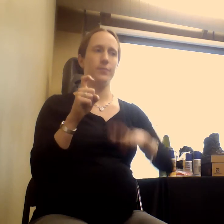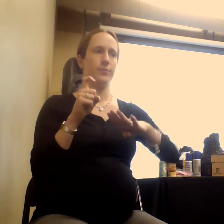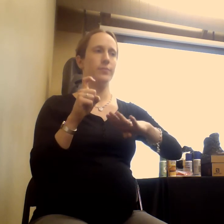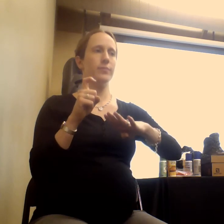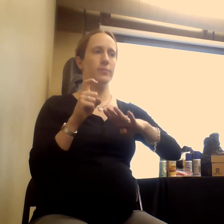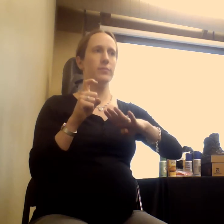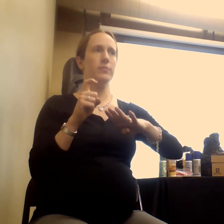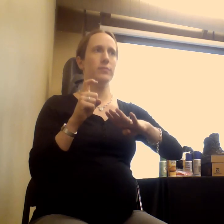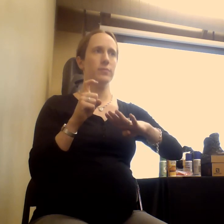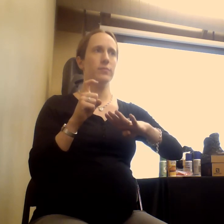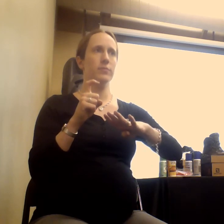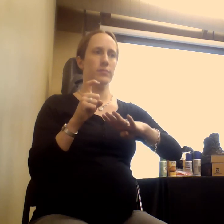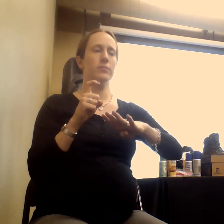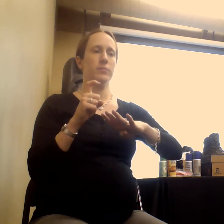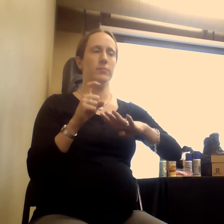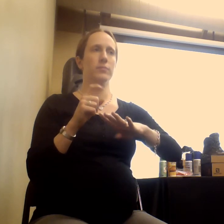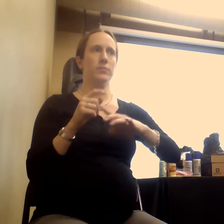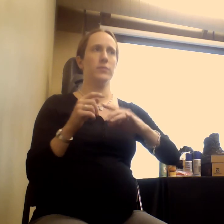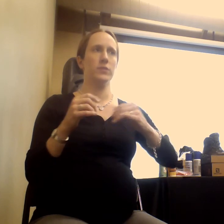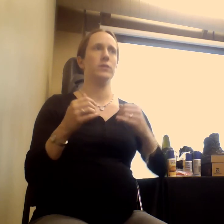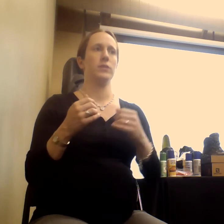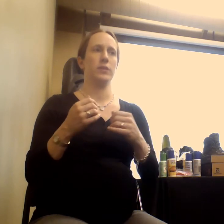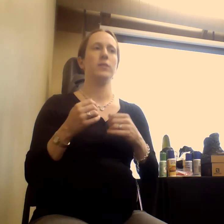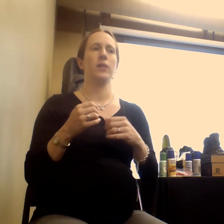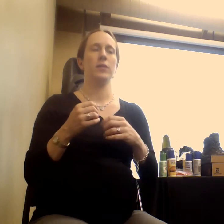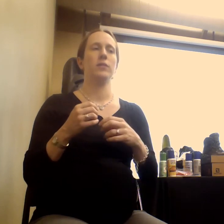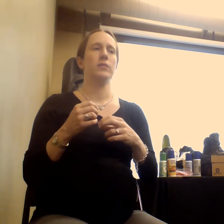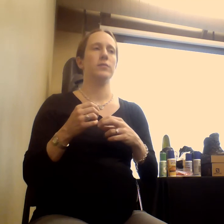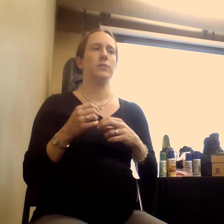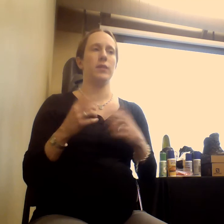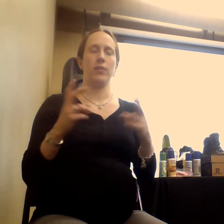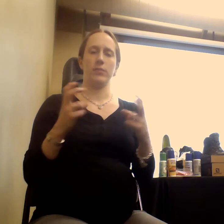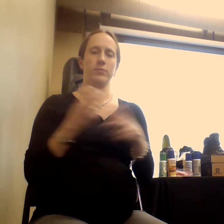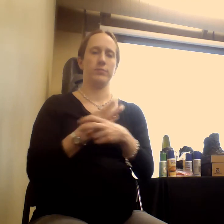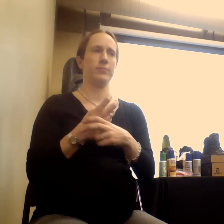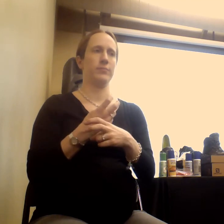Okay. So no, stop. Okay, so it's right